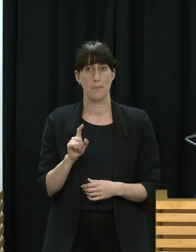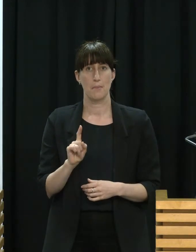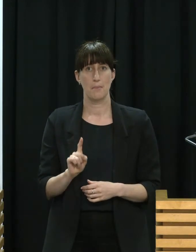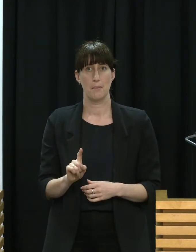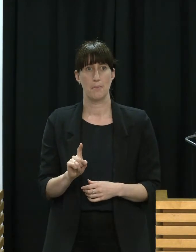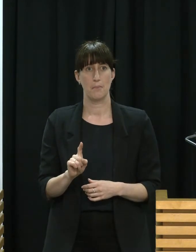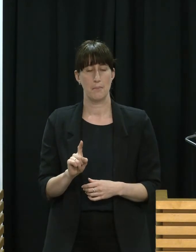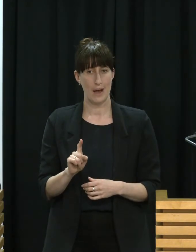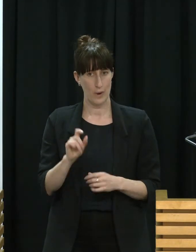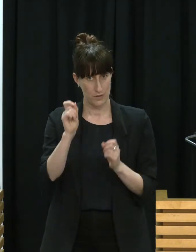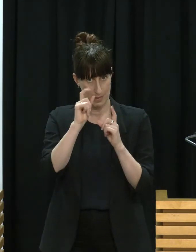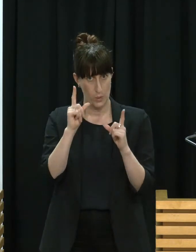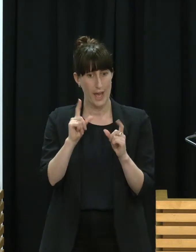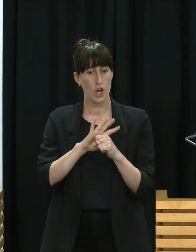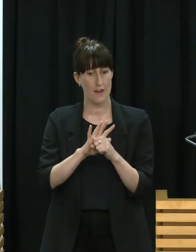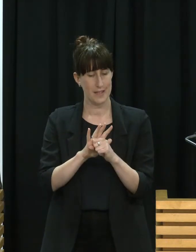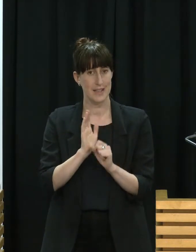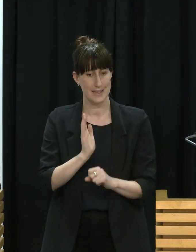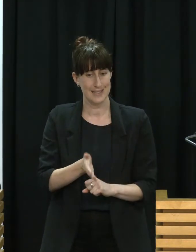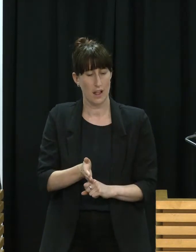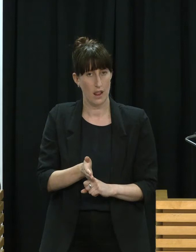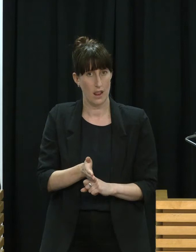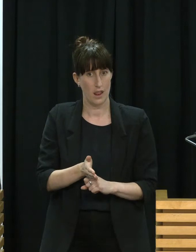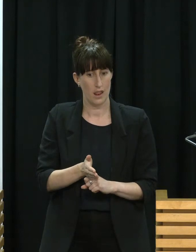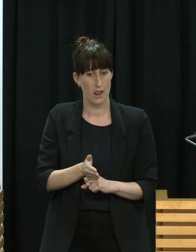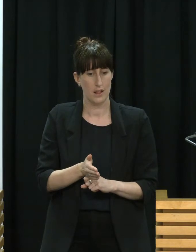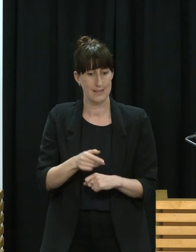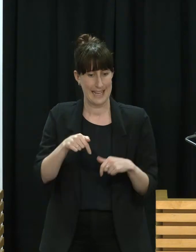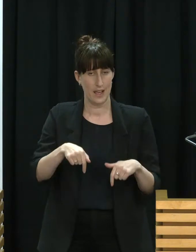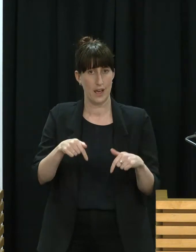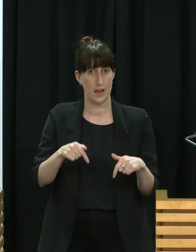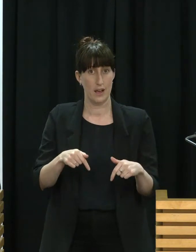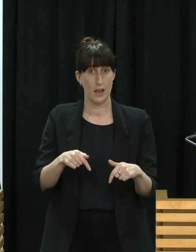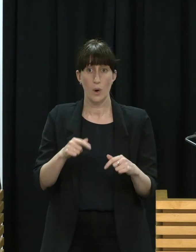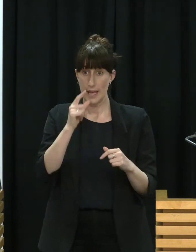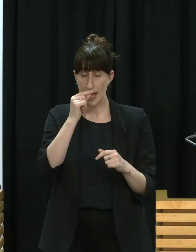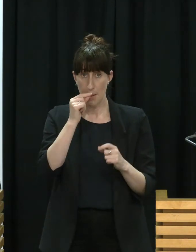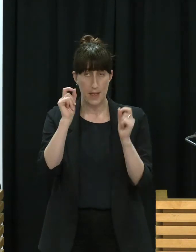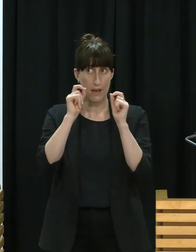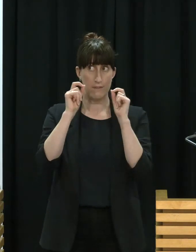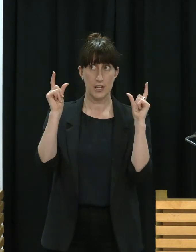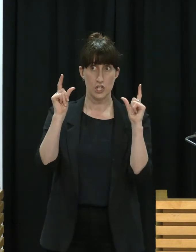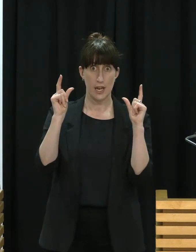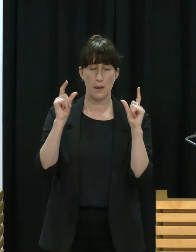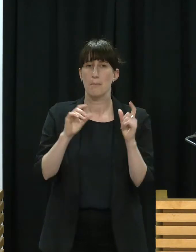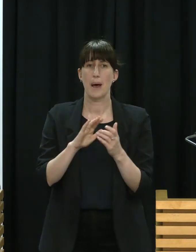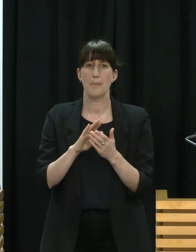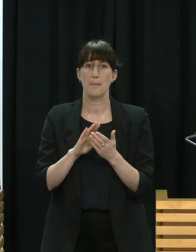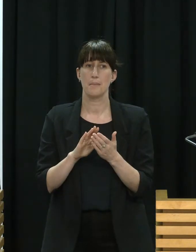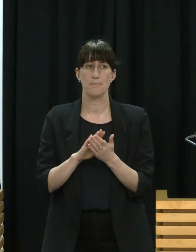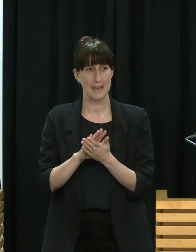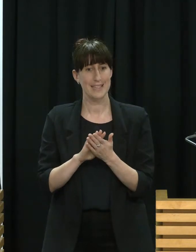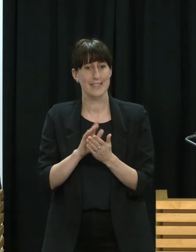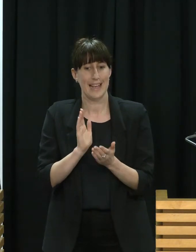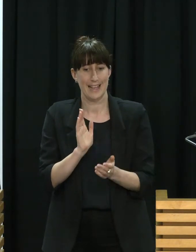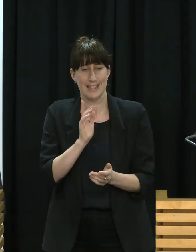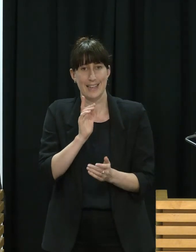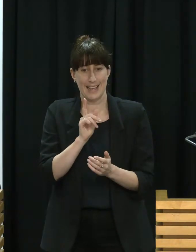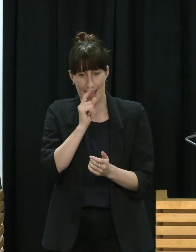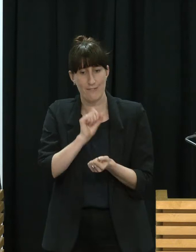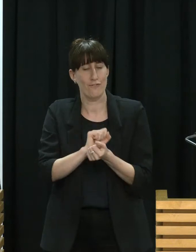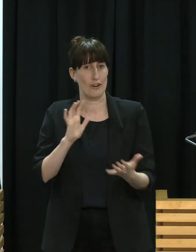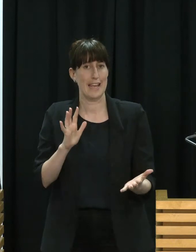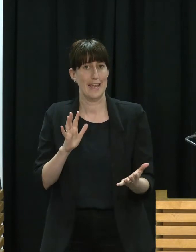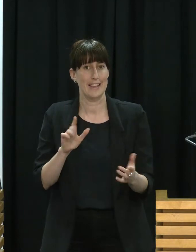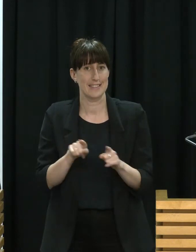mean giving up our freedoms. In fact, being vigilant is the way we keep our freedoms. So staying vigilant, doing those public health measures, staying home